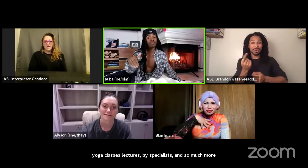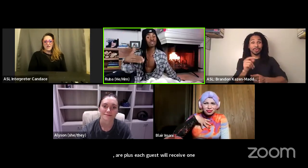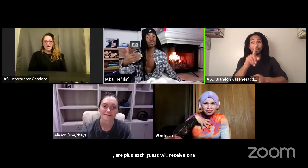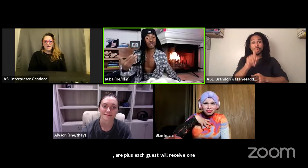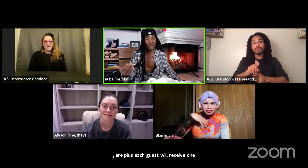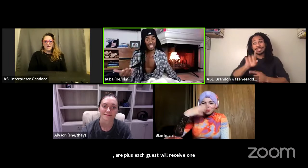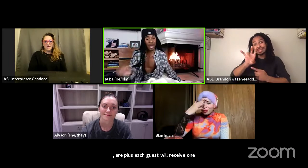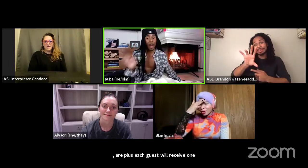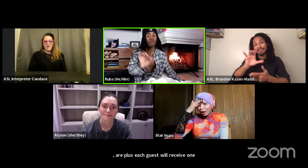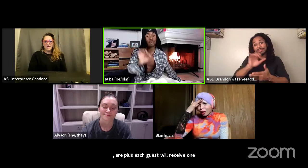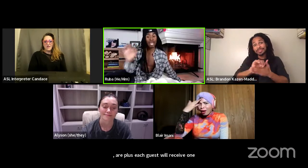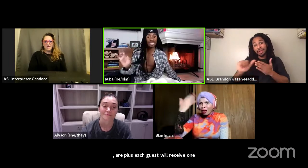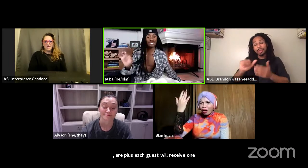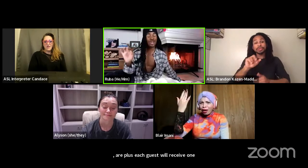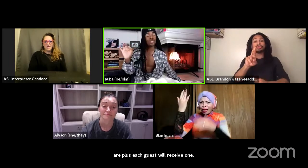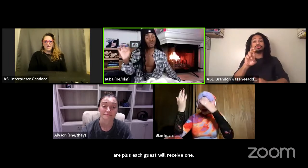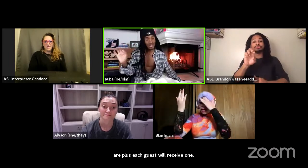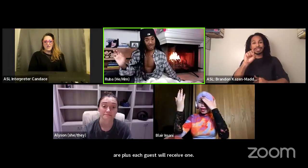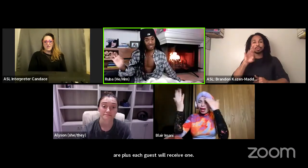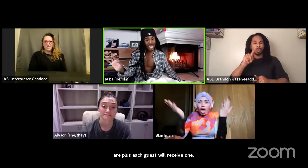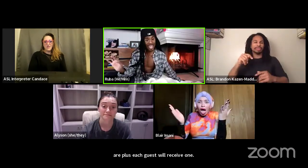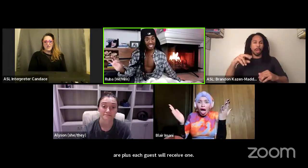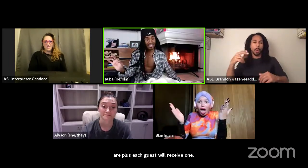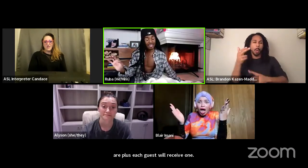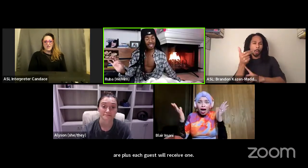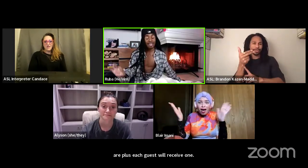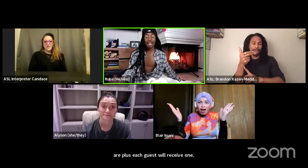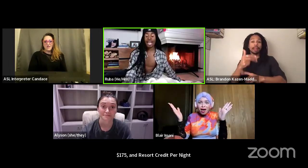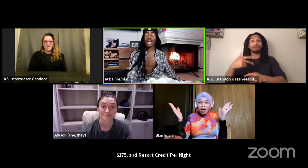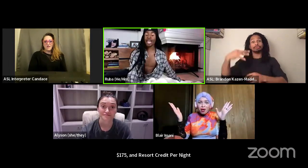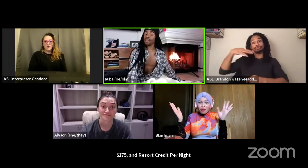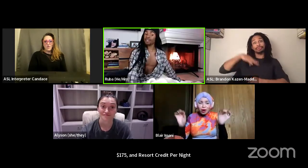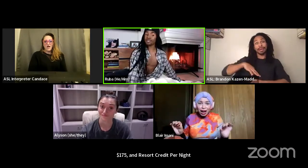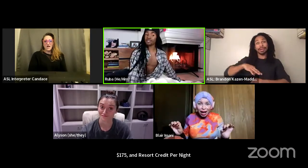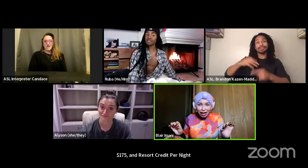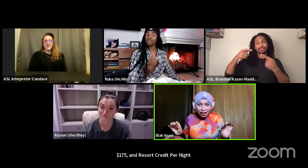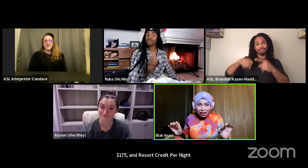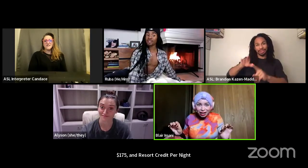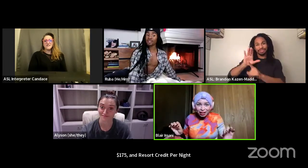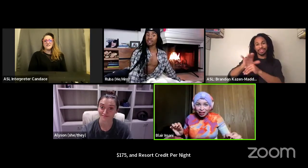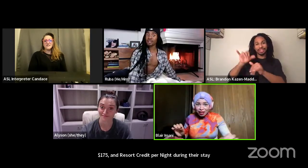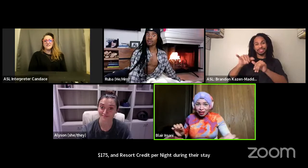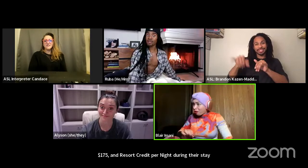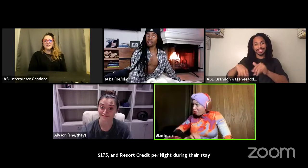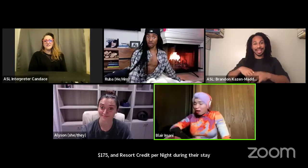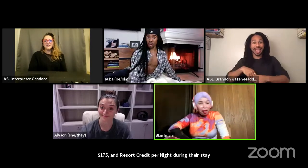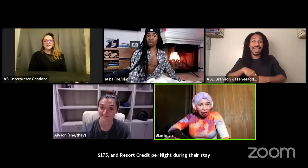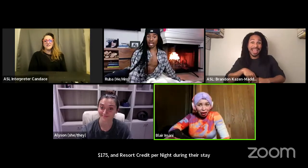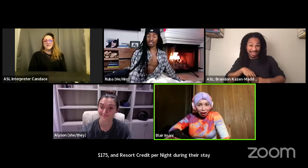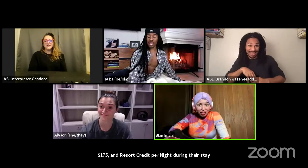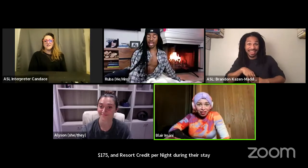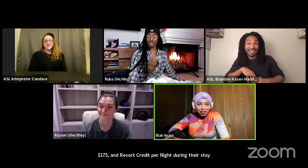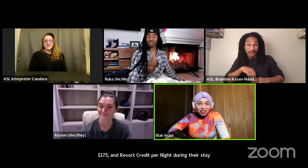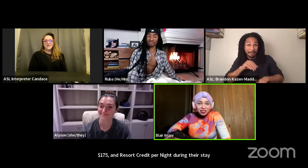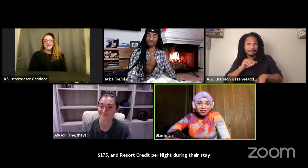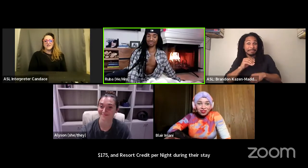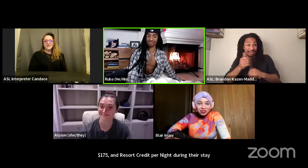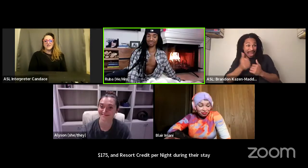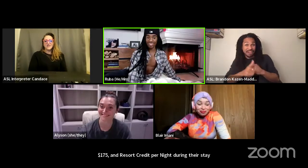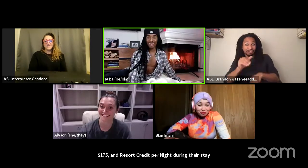$175 in resort credit per night during their stay. And per night? You heard what I